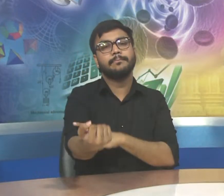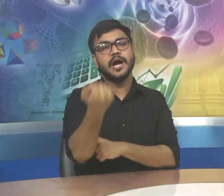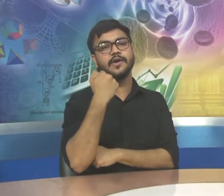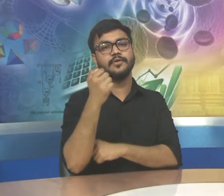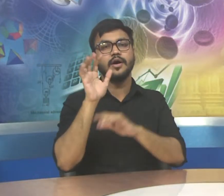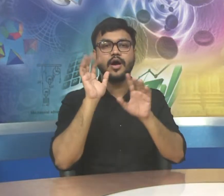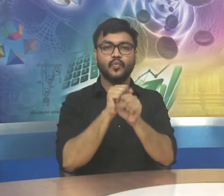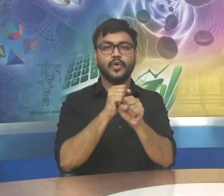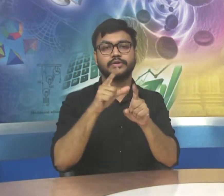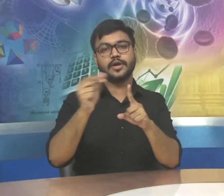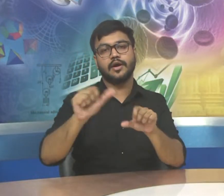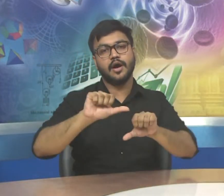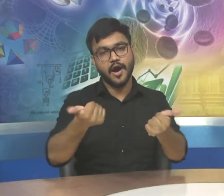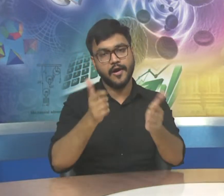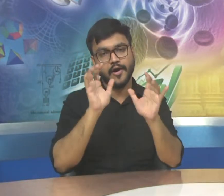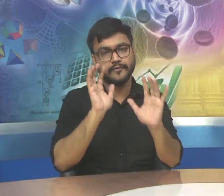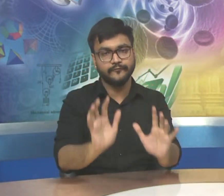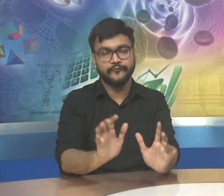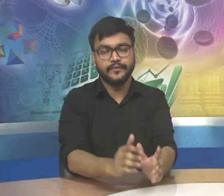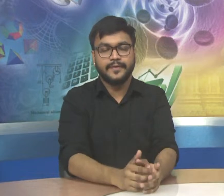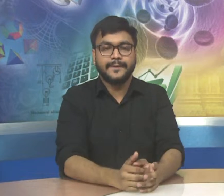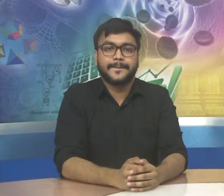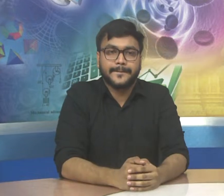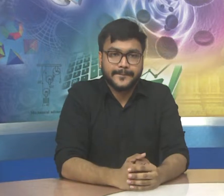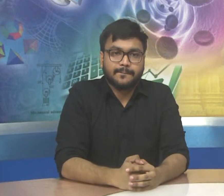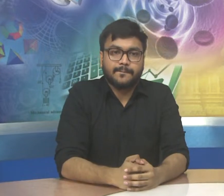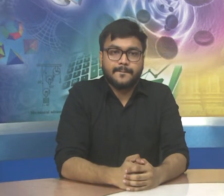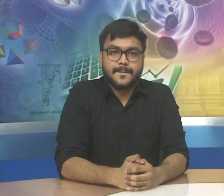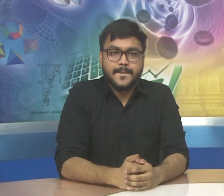So this is the power of energy.